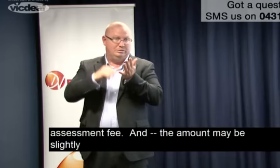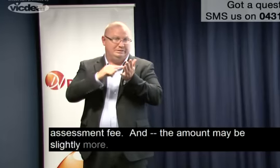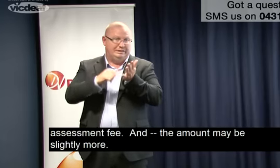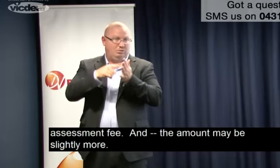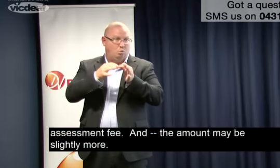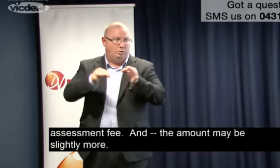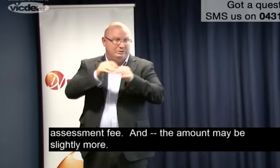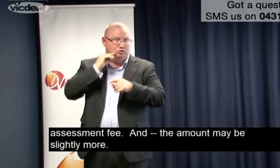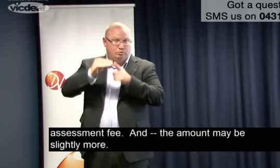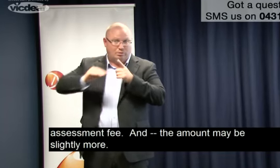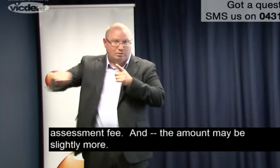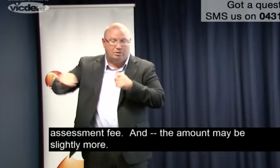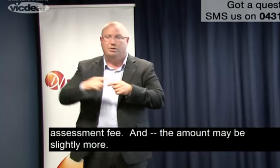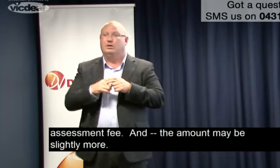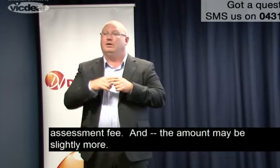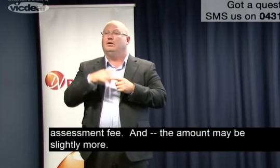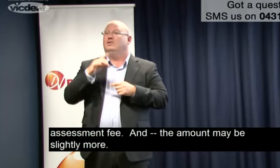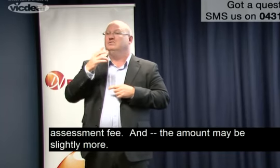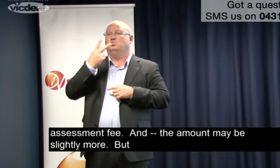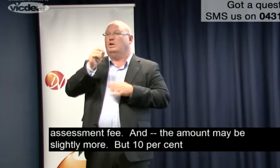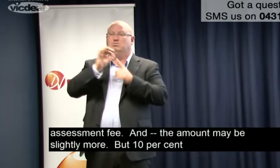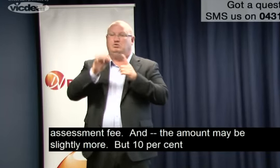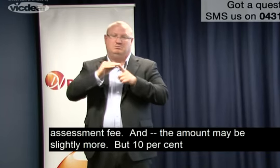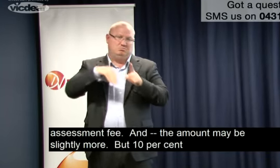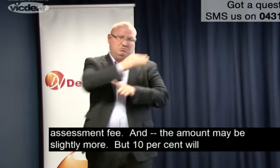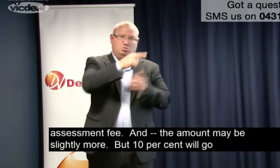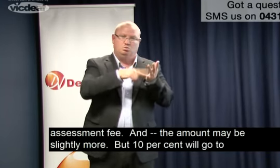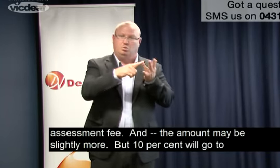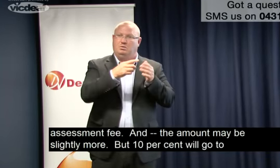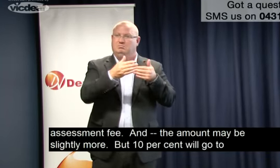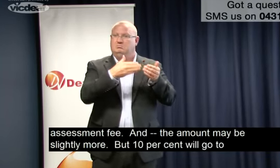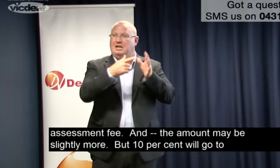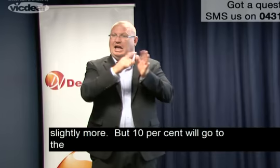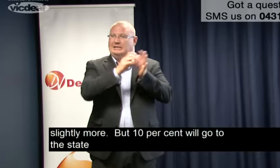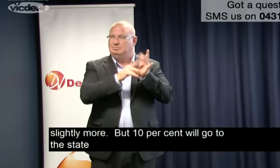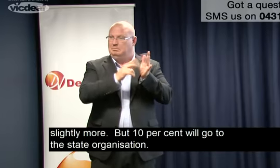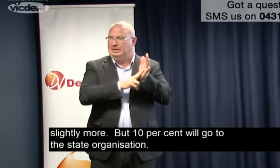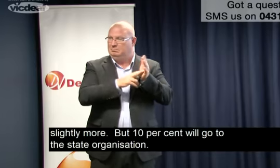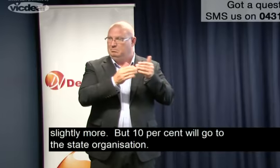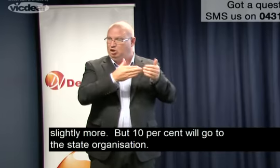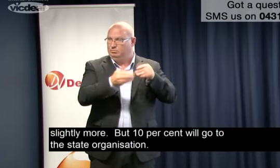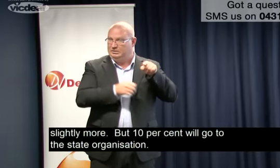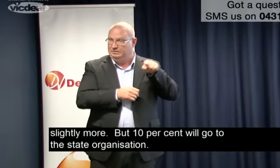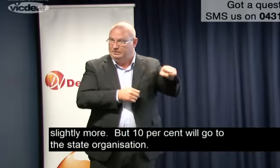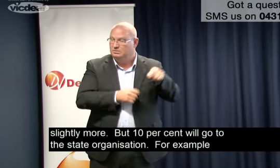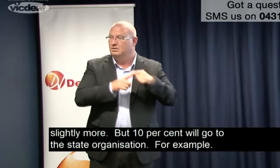But 10% would go to the state organisation, as an example, 20% to manage the admin